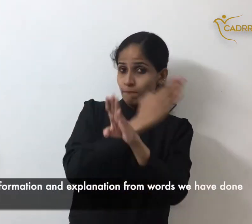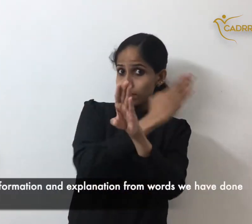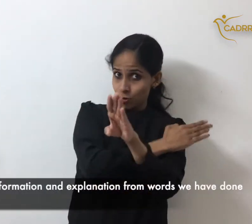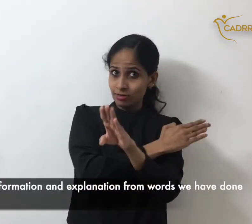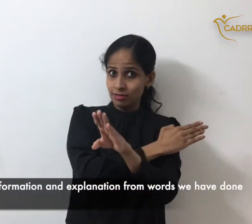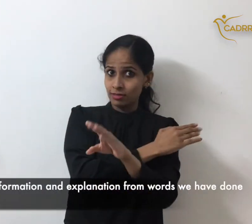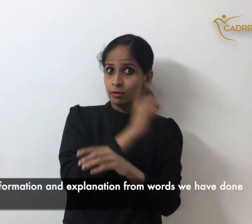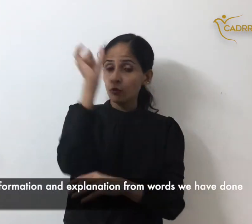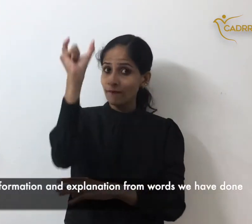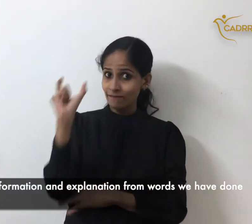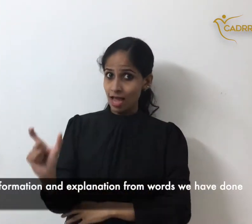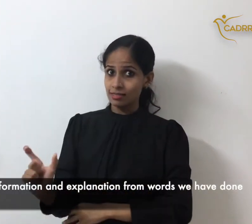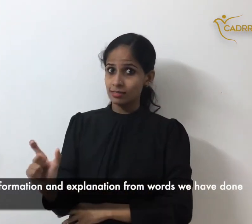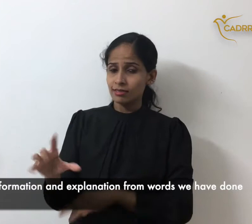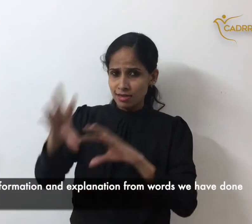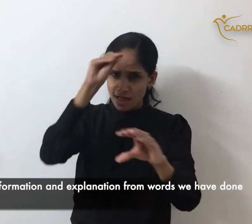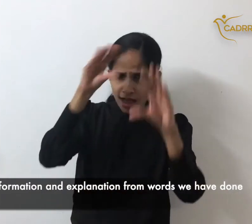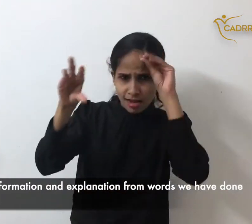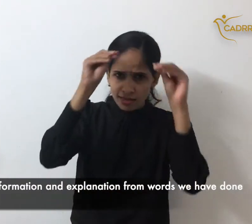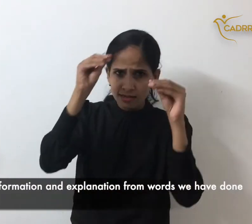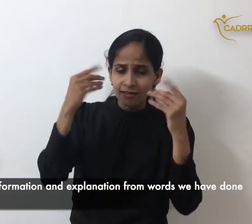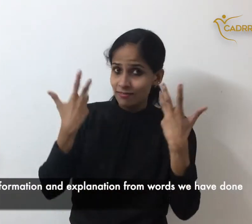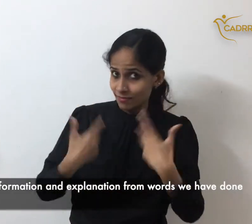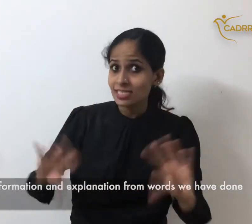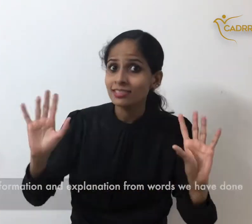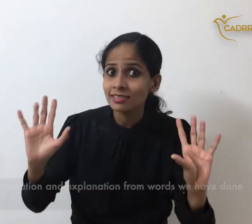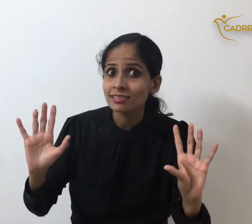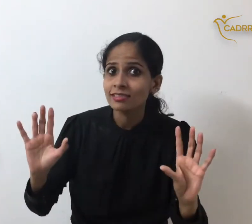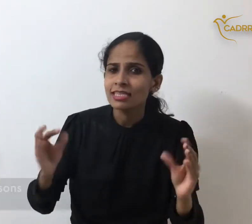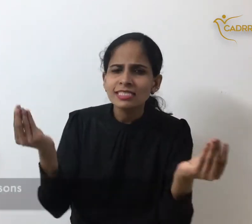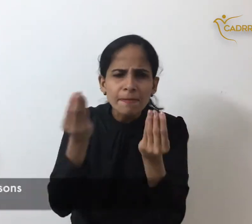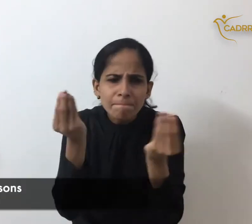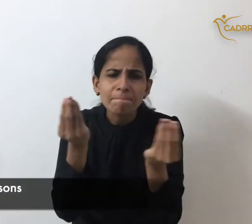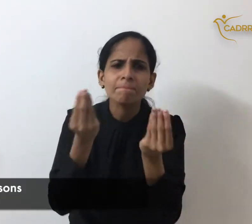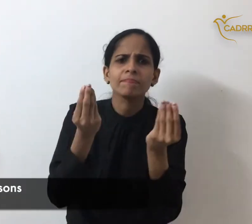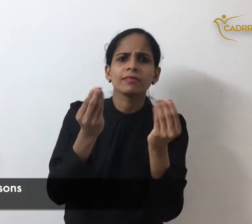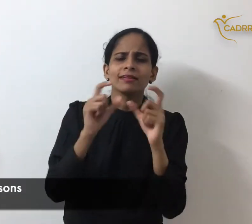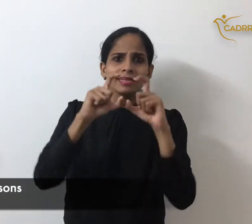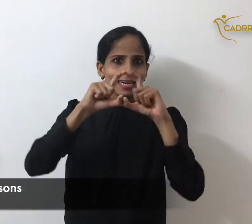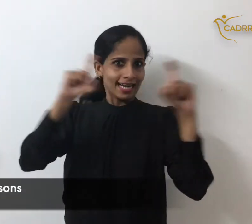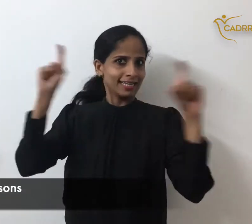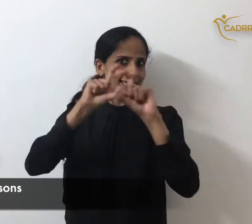and explanation from words we have done in our previous lessons.